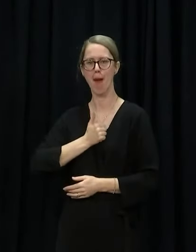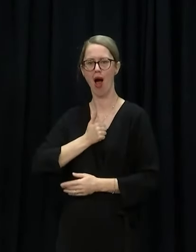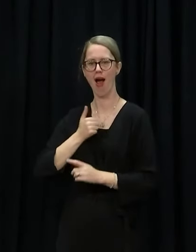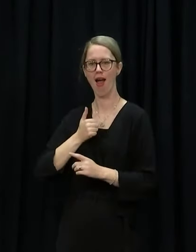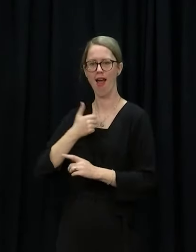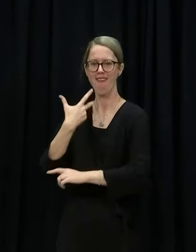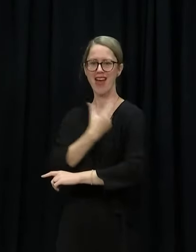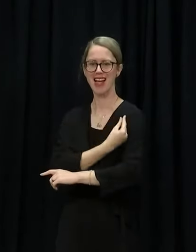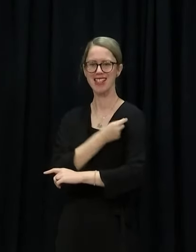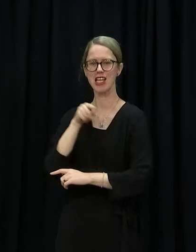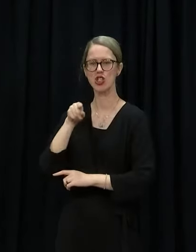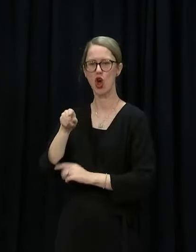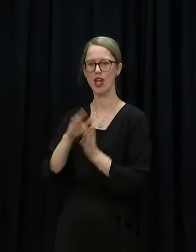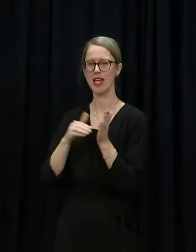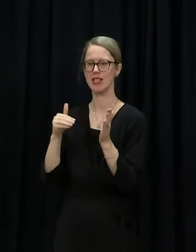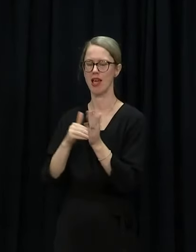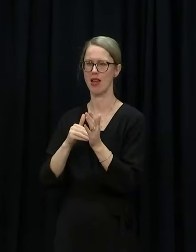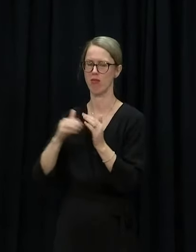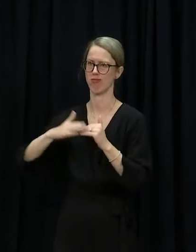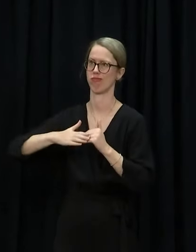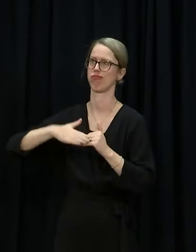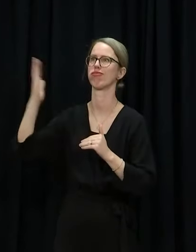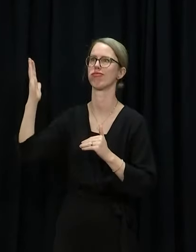bookmyvaccine.nz, with